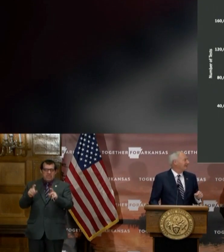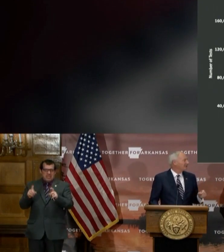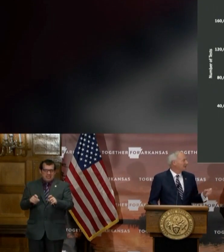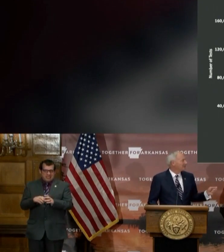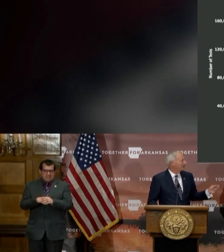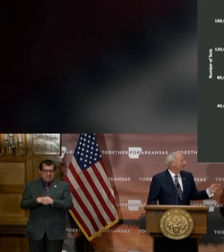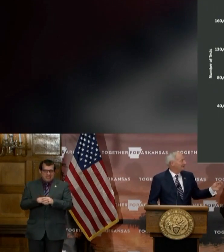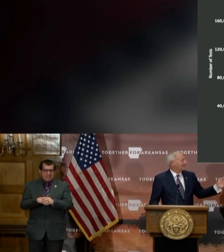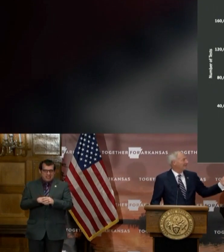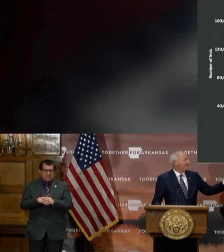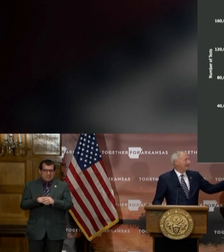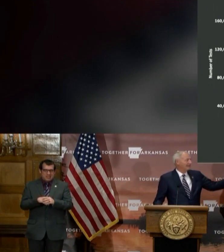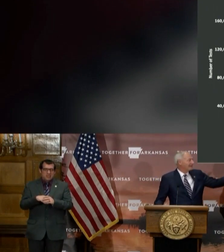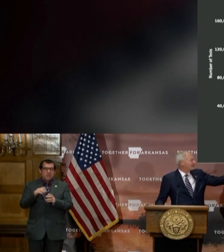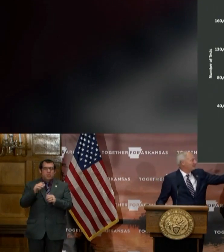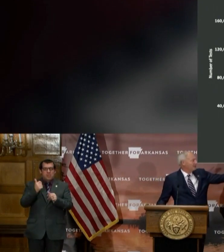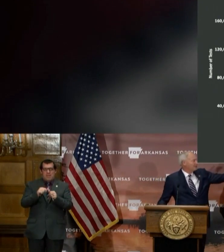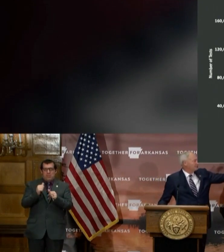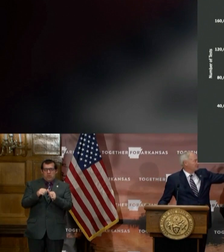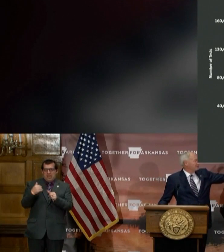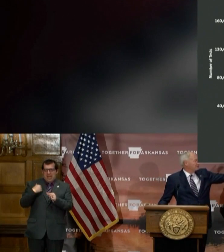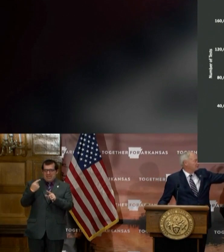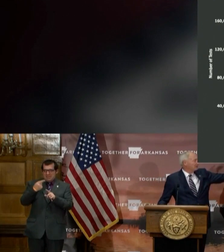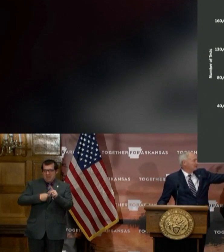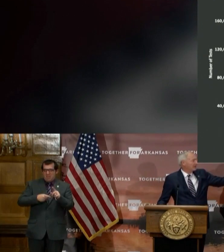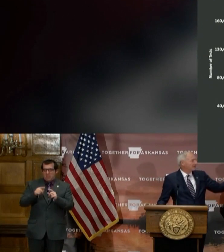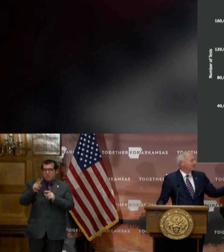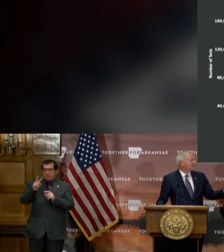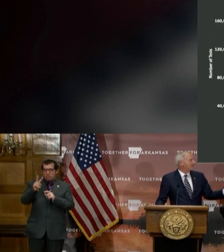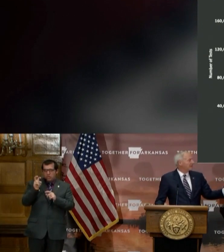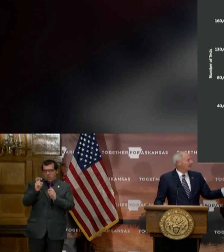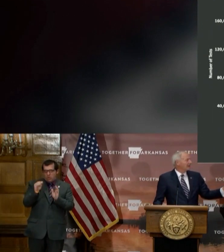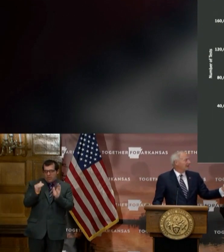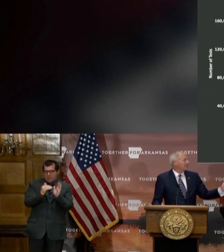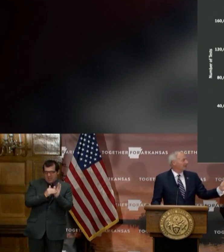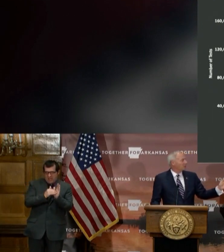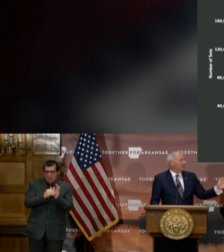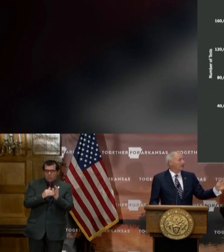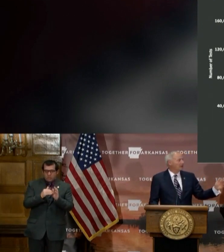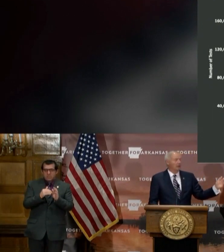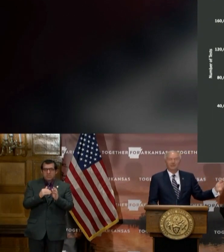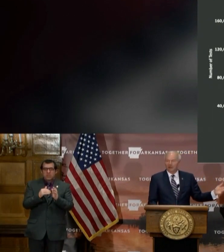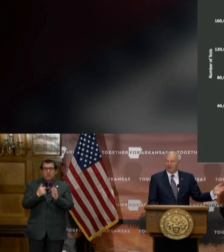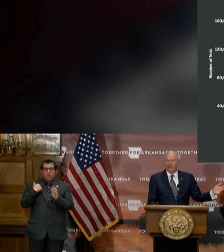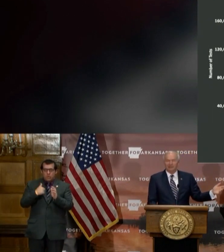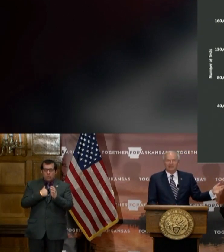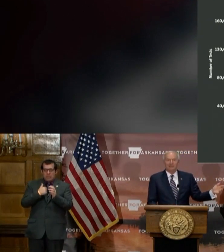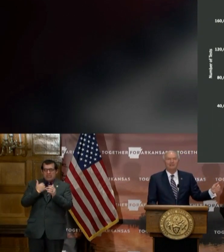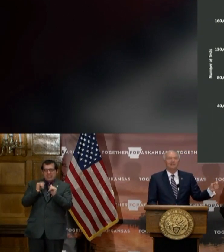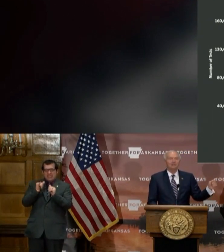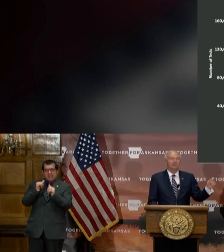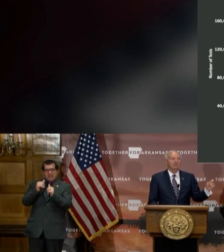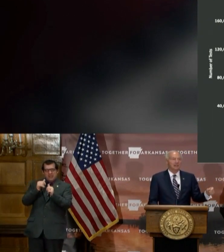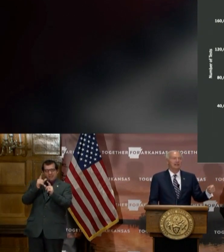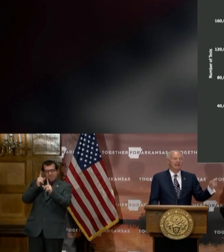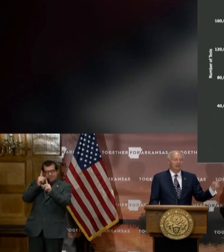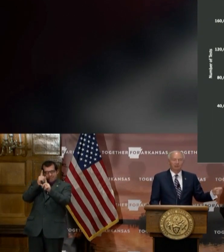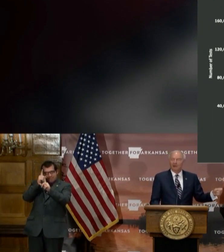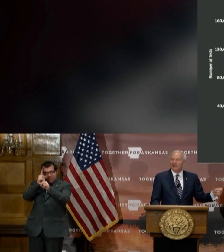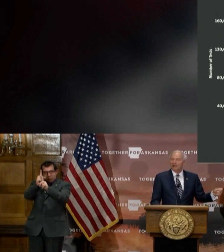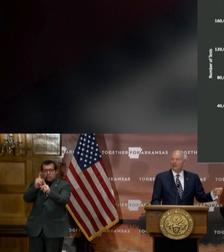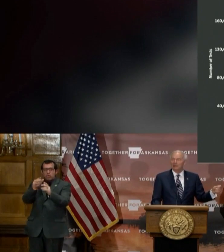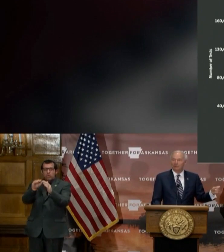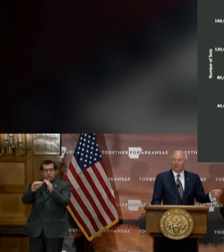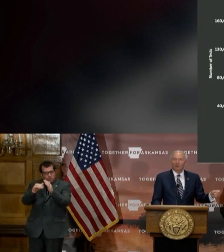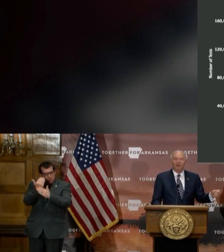And if you remember, last month it was about 200,000, but we are on target to set a